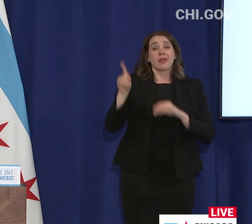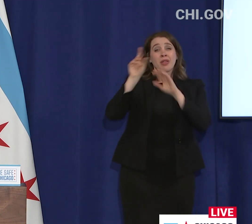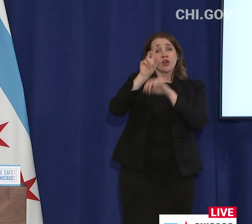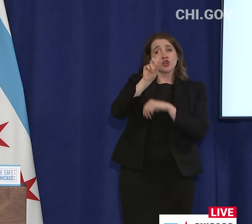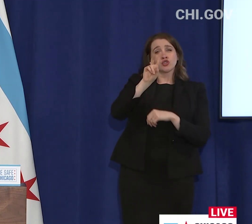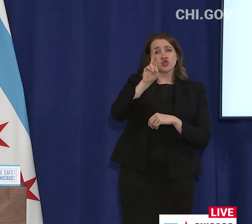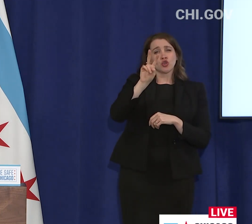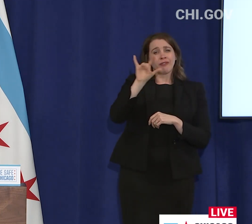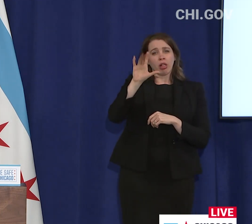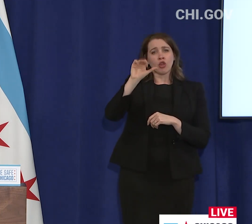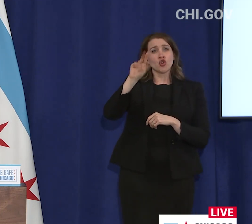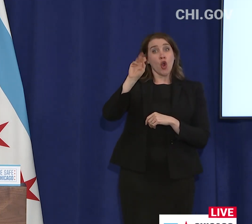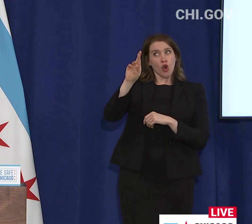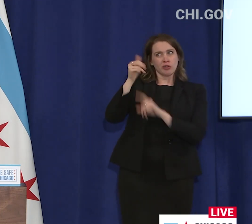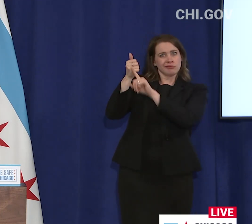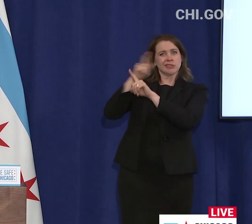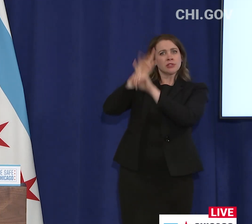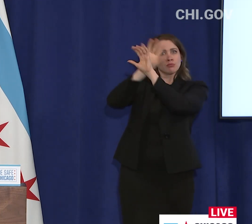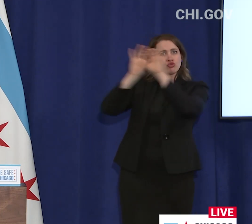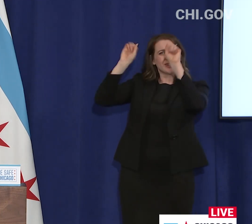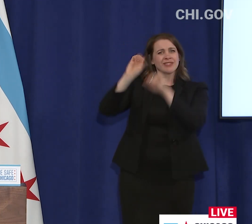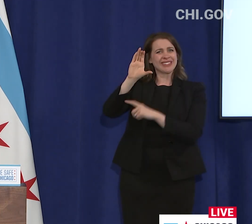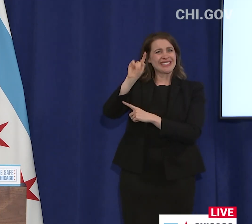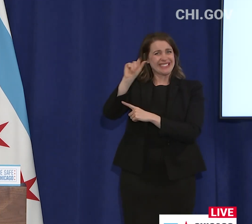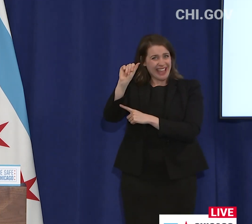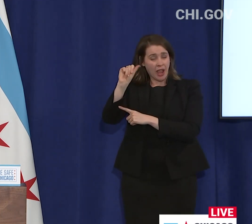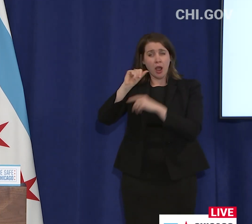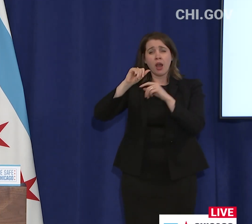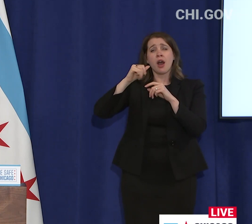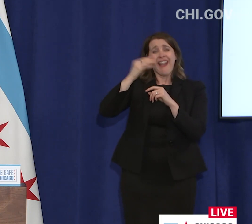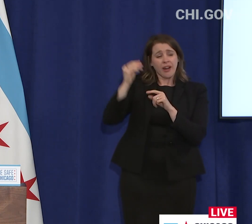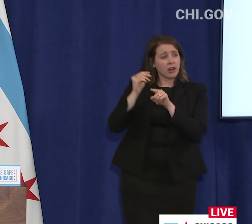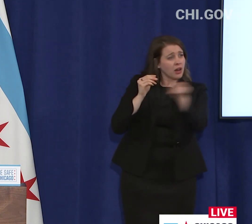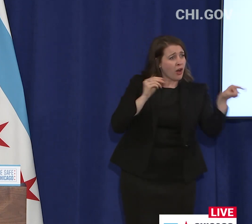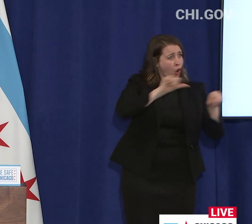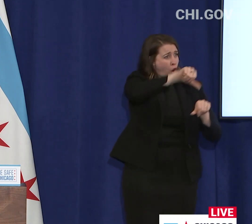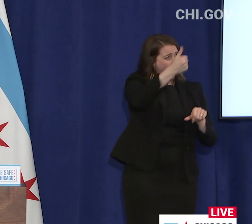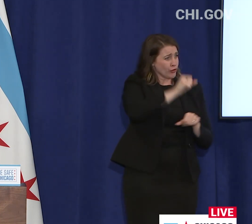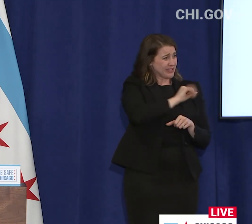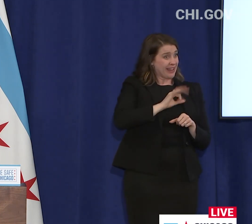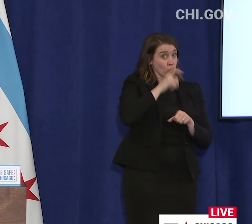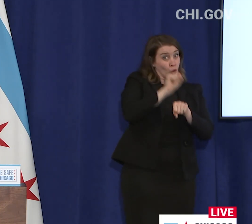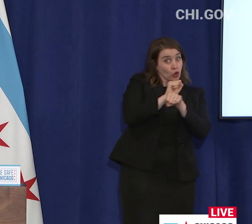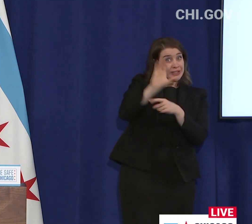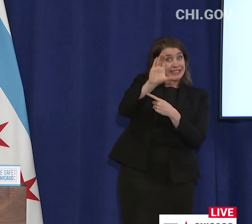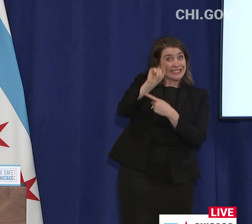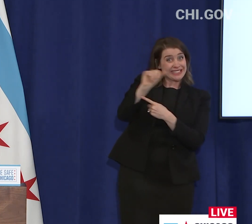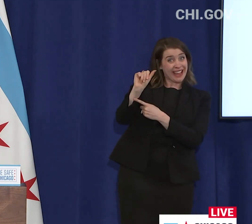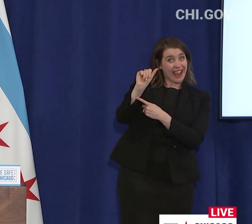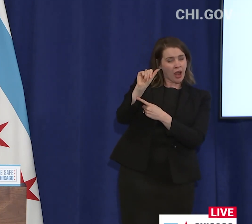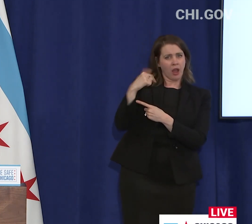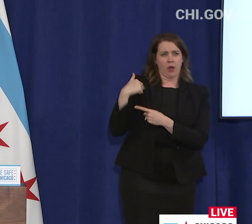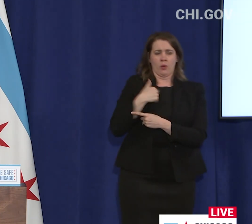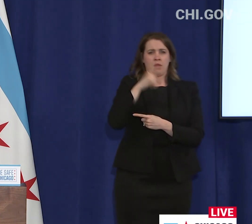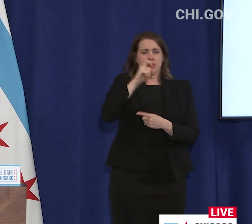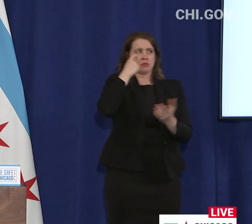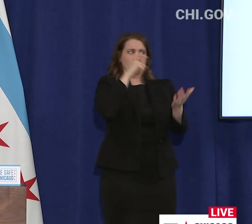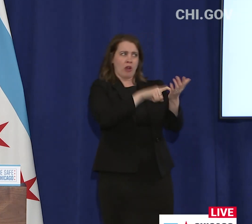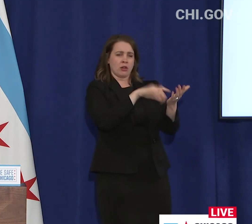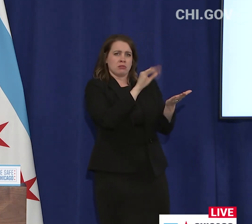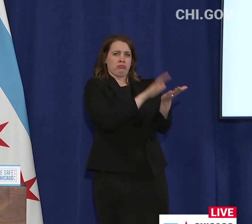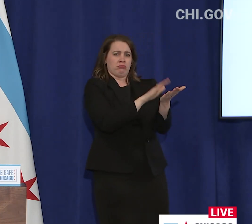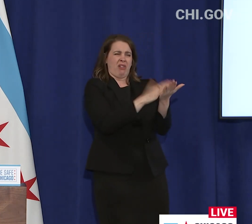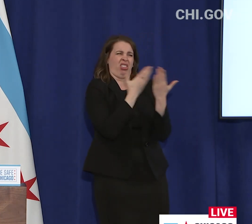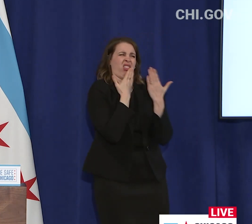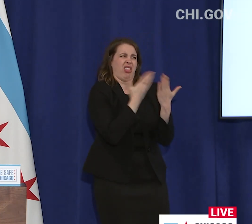CTA, and all the hard-working men and women who made this possible at the CTA deserve our thanks and